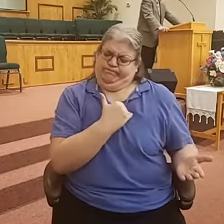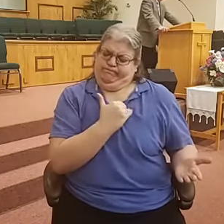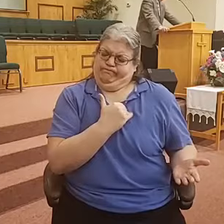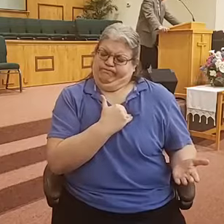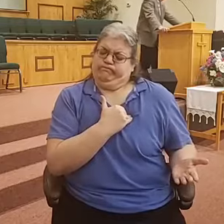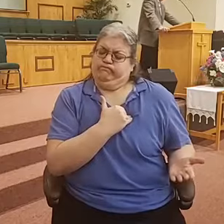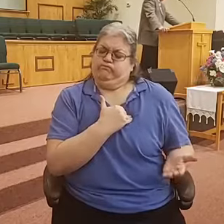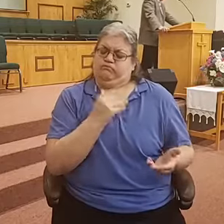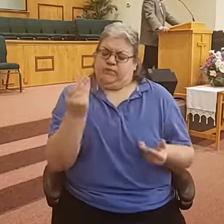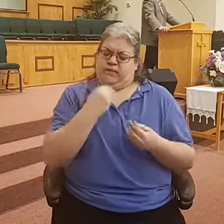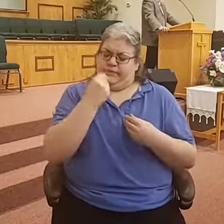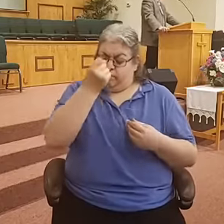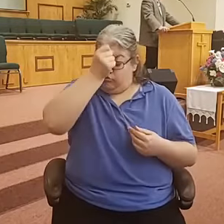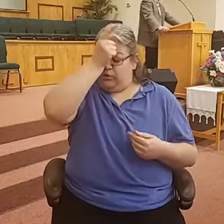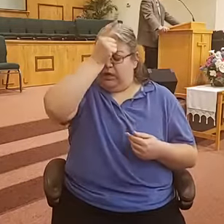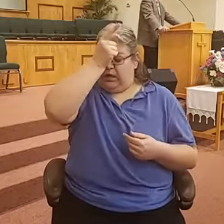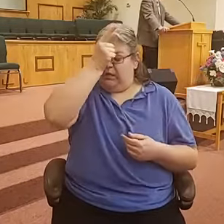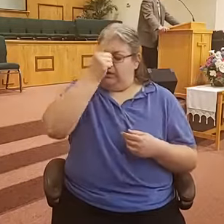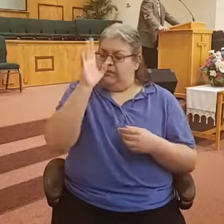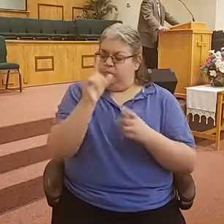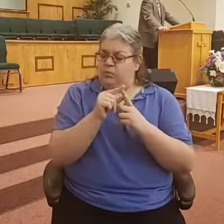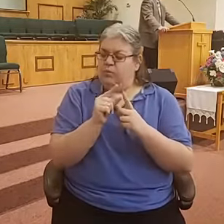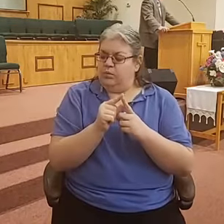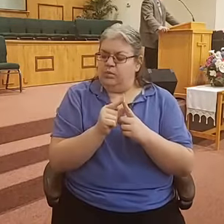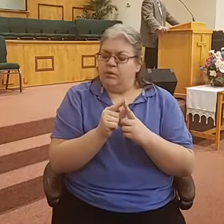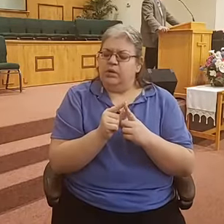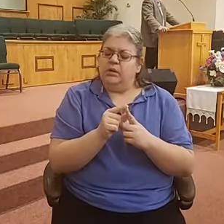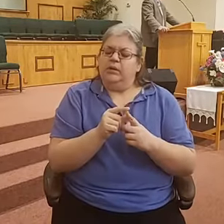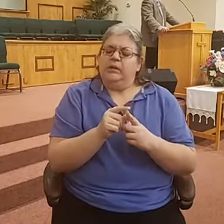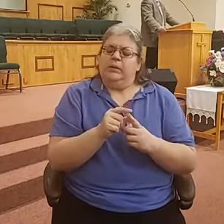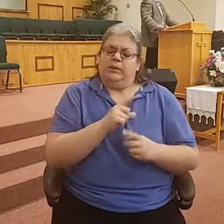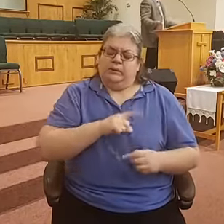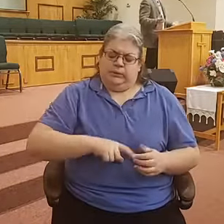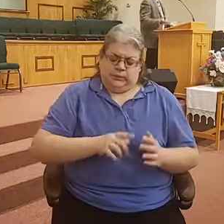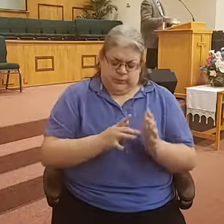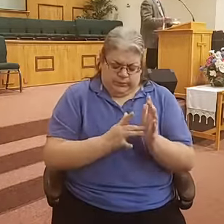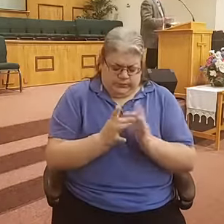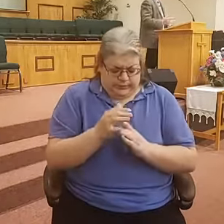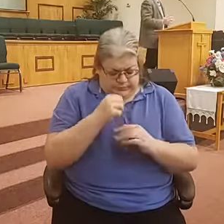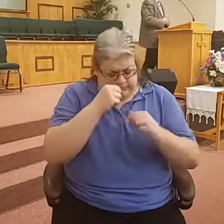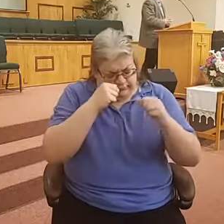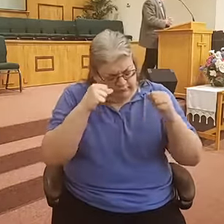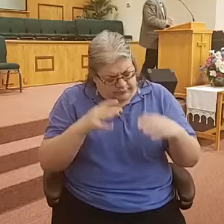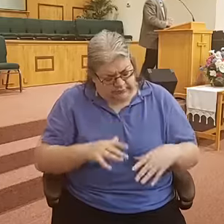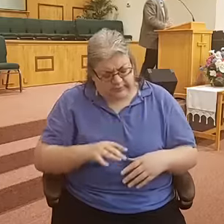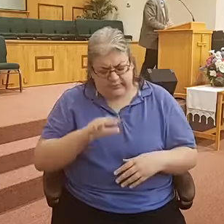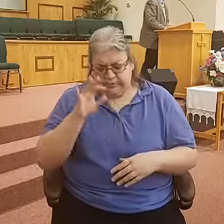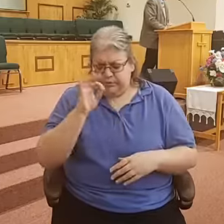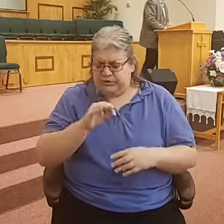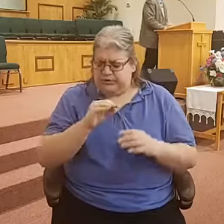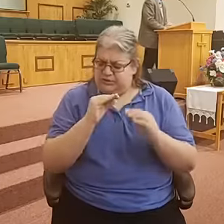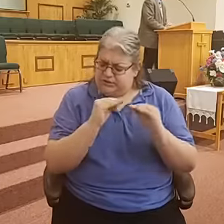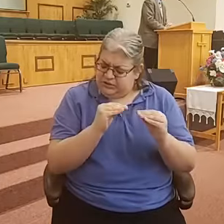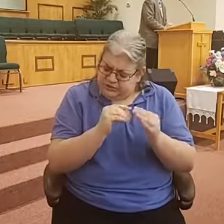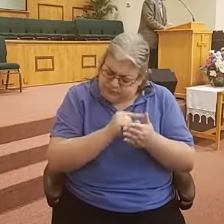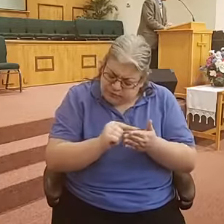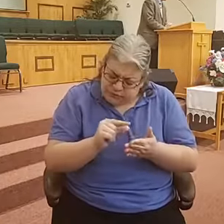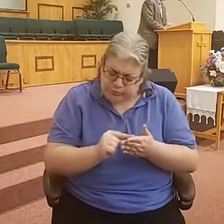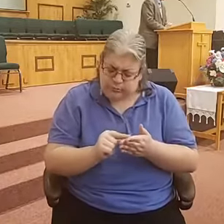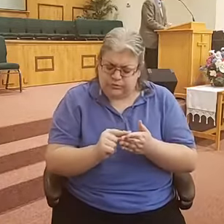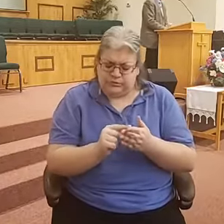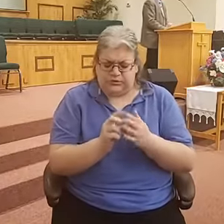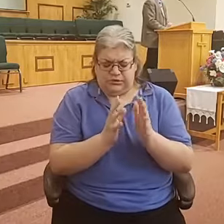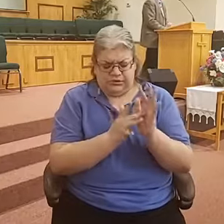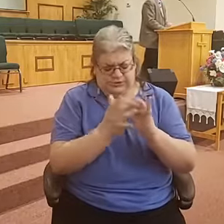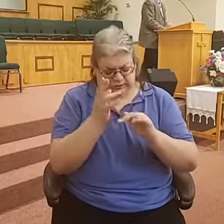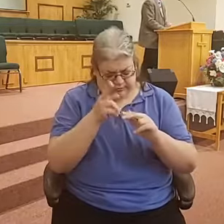word. I pray, Lord Jesus, that you bless the preaching and teaching of the scripture. I ask this in